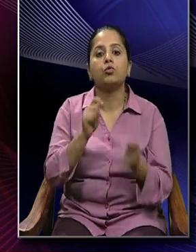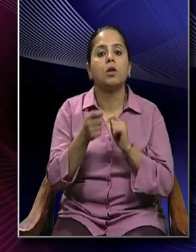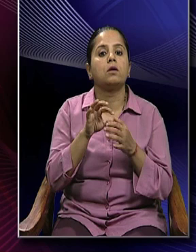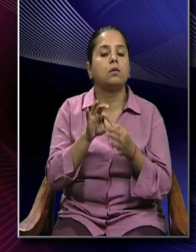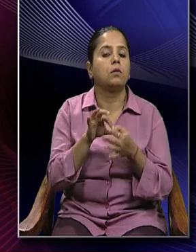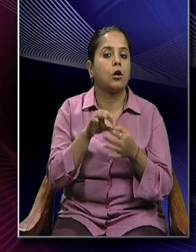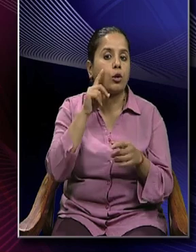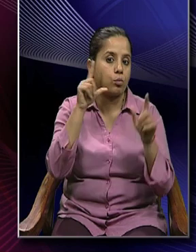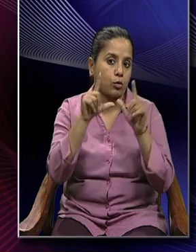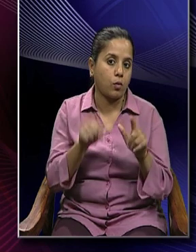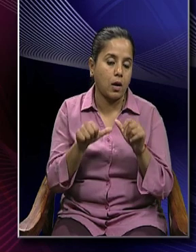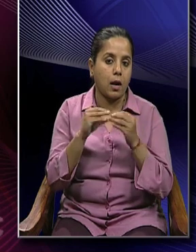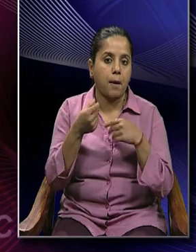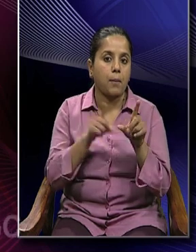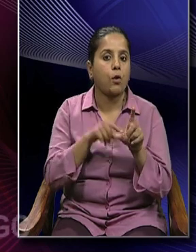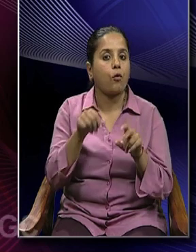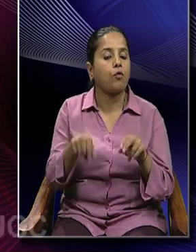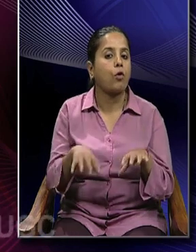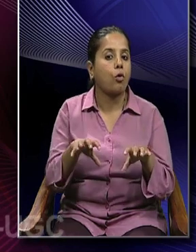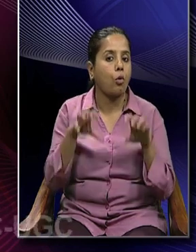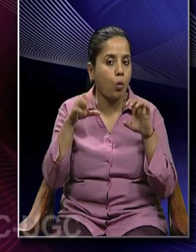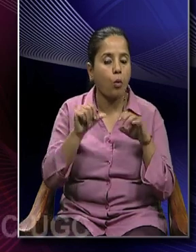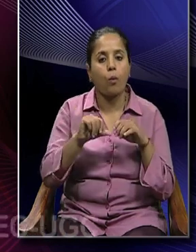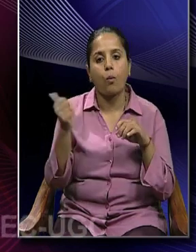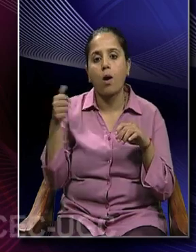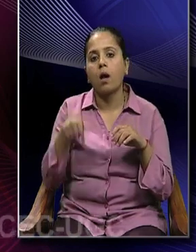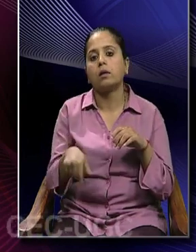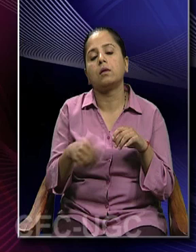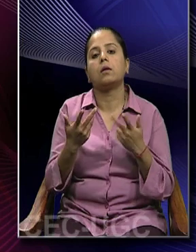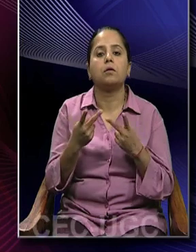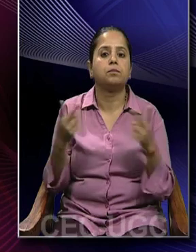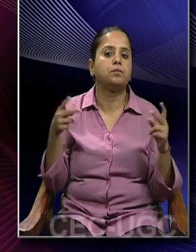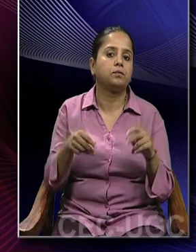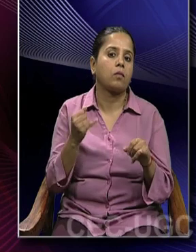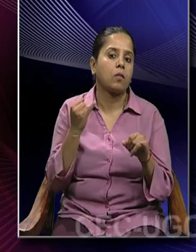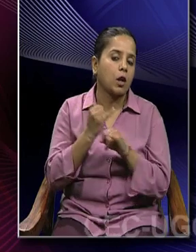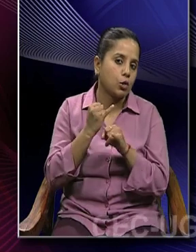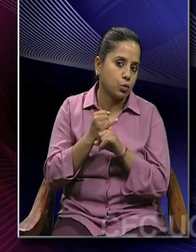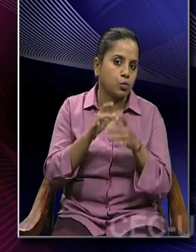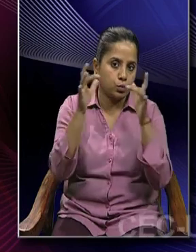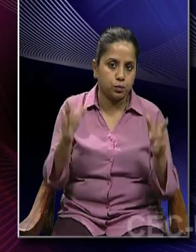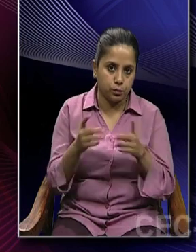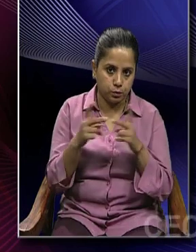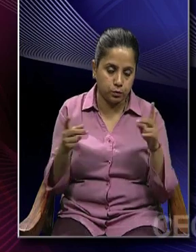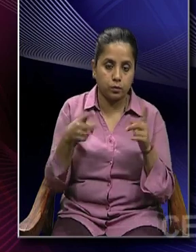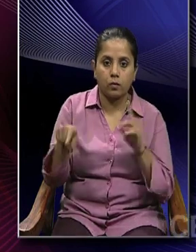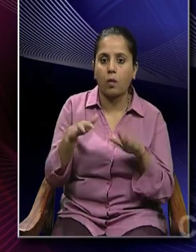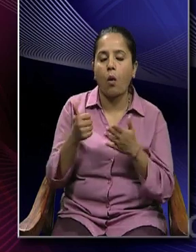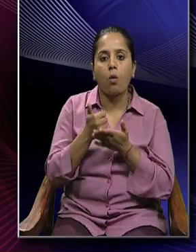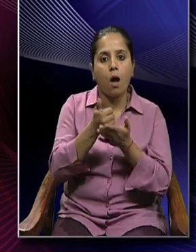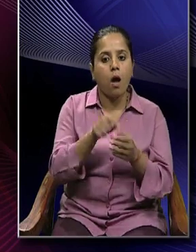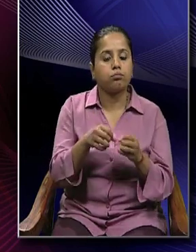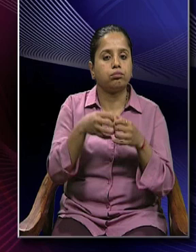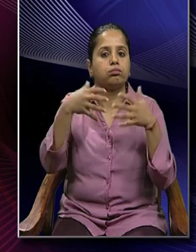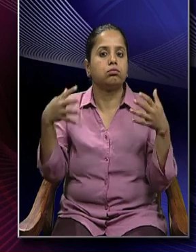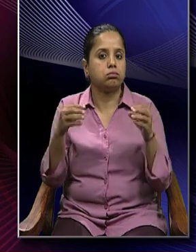the proof of the ability of the constitution and other institutions, and in that sense that how it has helped flourish